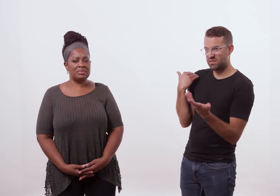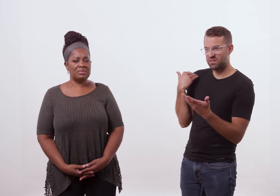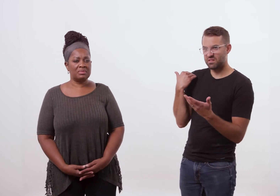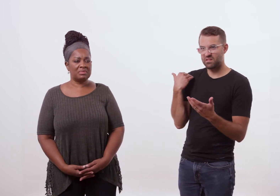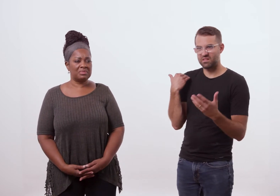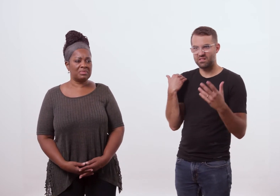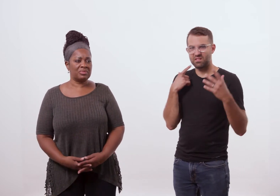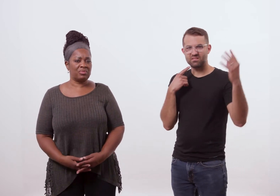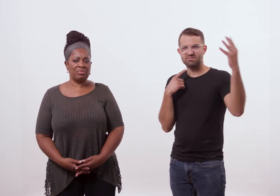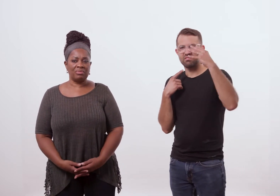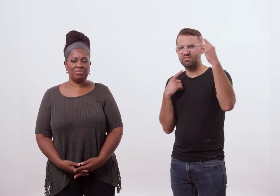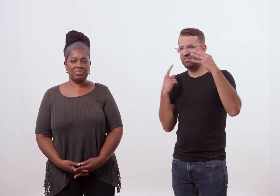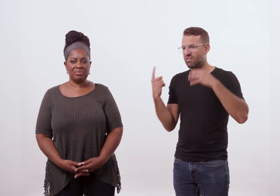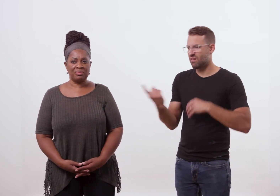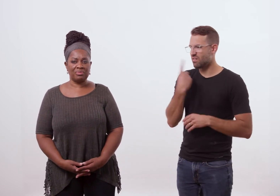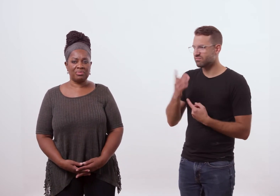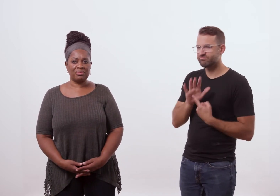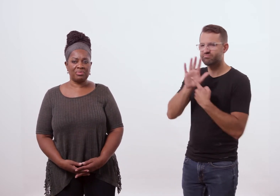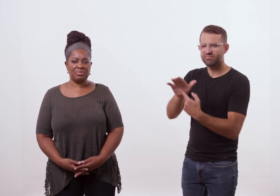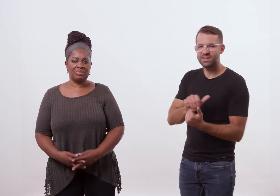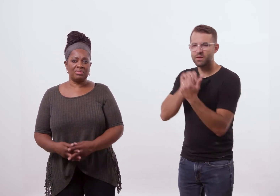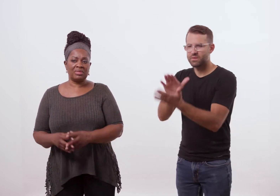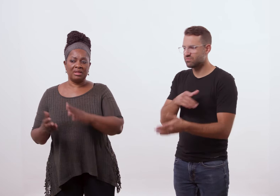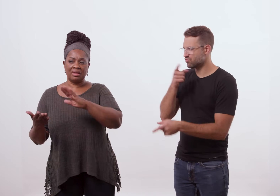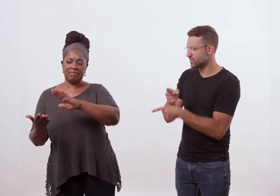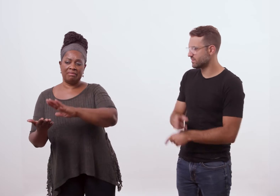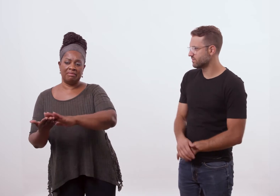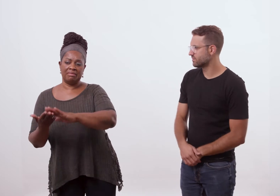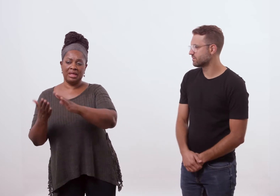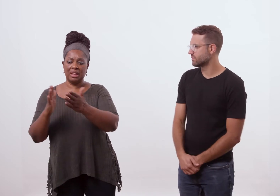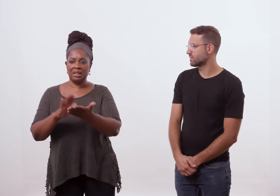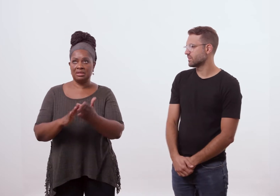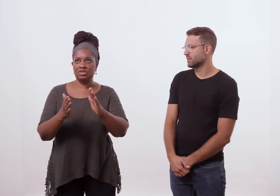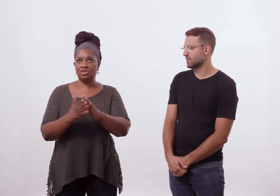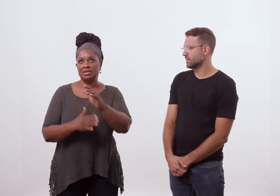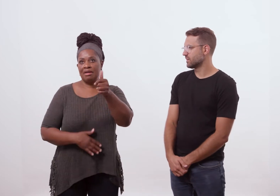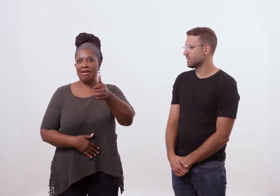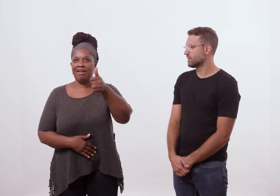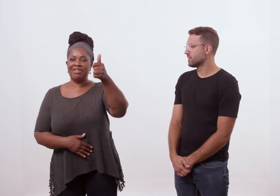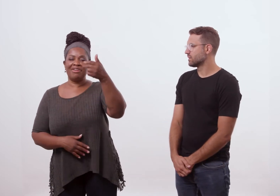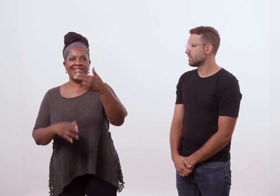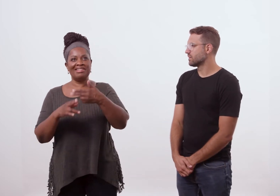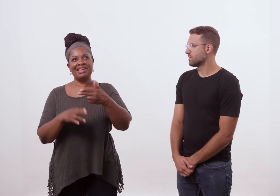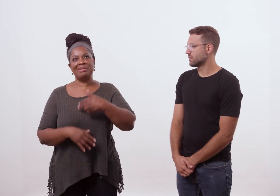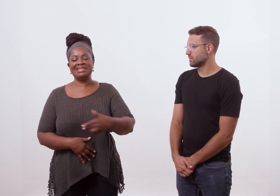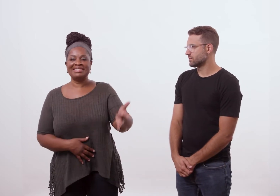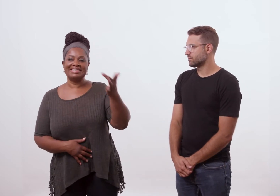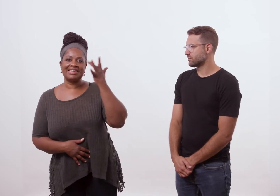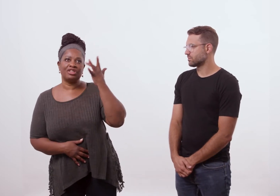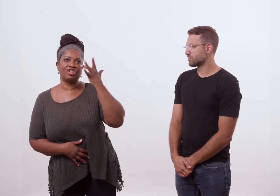The village elder, Sun Toucher, sightless yet far-seeing, steps